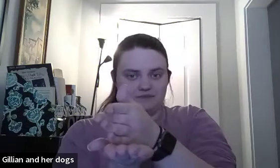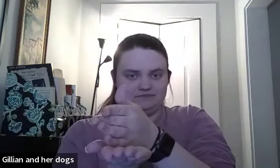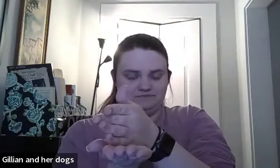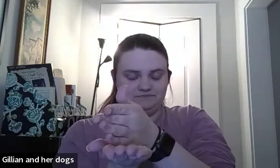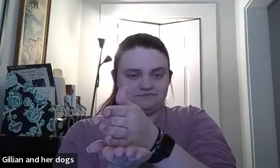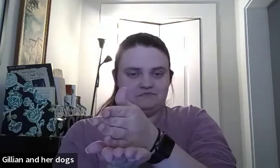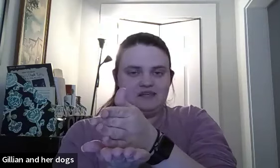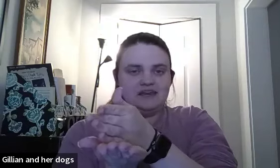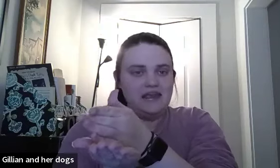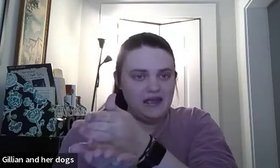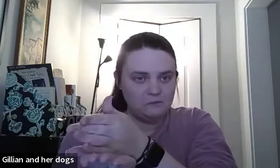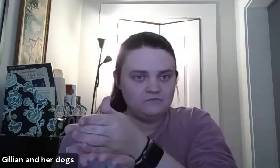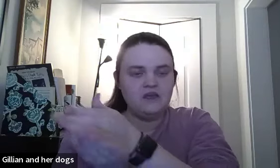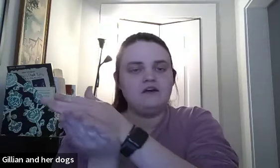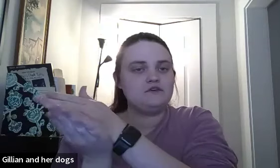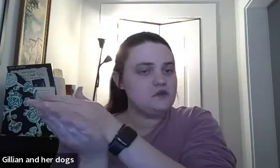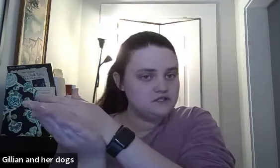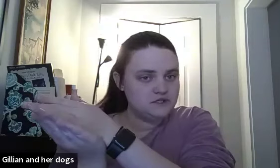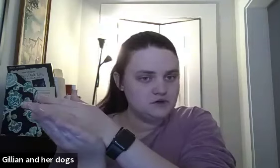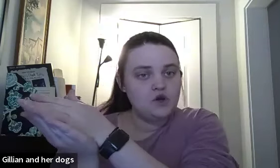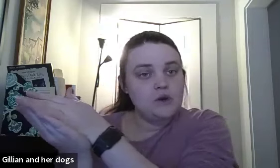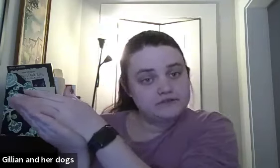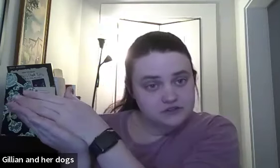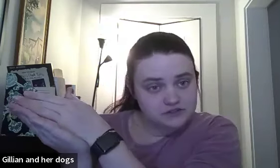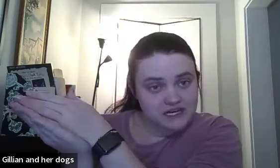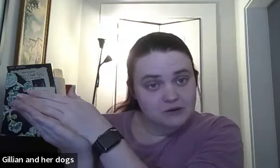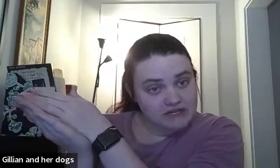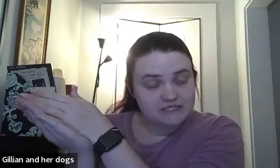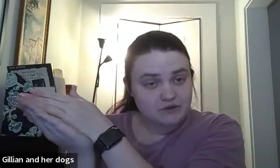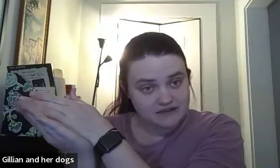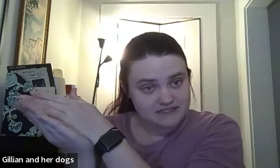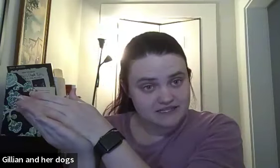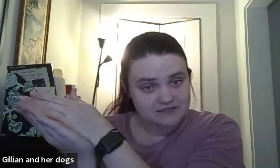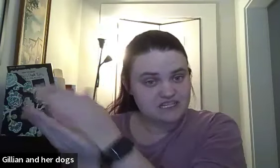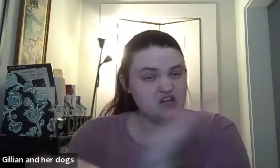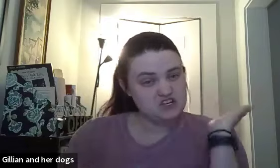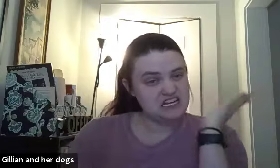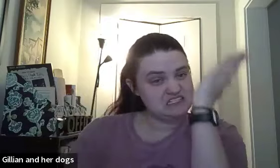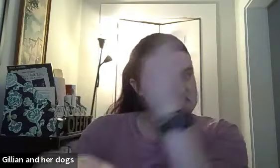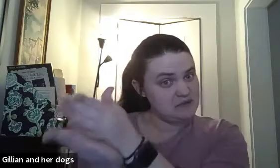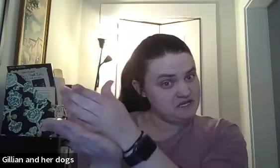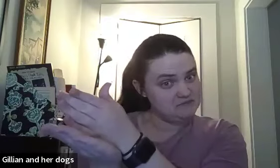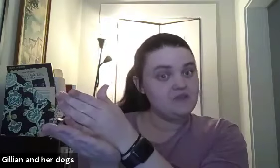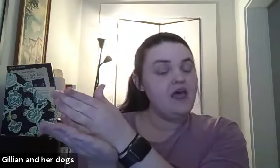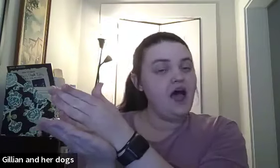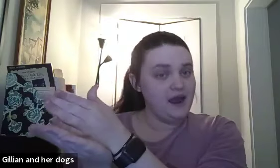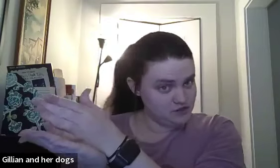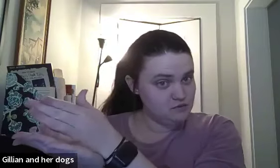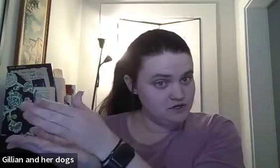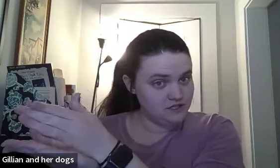Stop. Now, for those of you who have children and want to practice this with telling your kids to stop it, I do warn